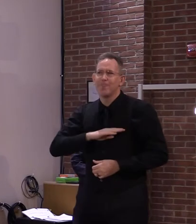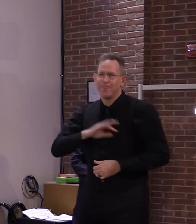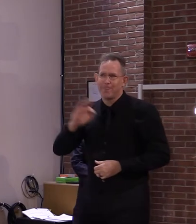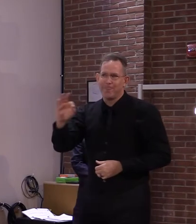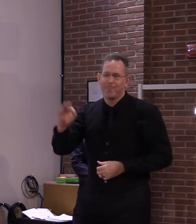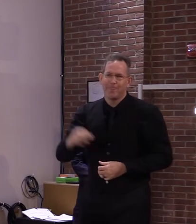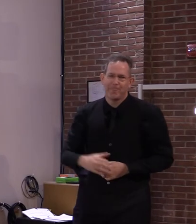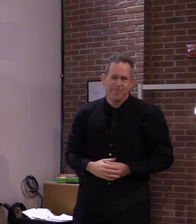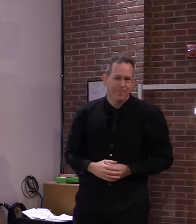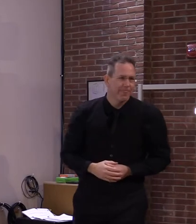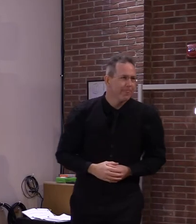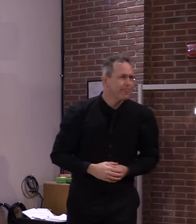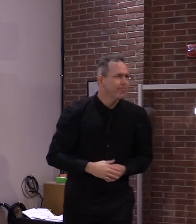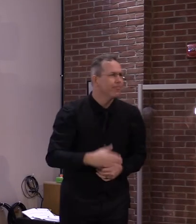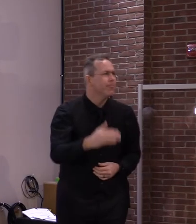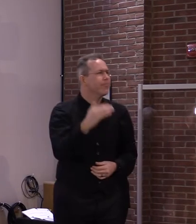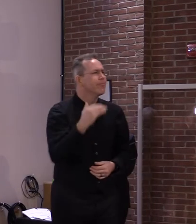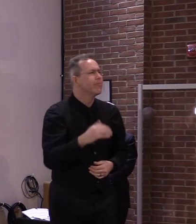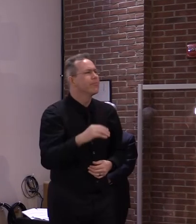avery wcas